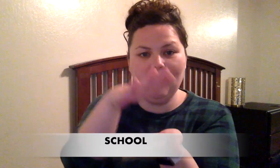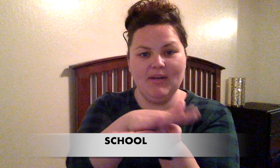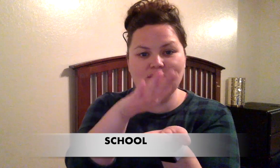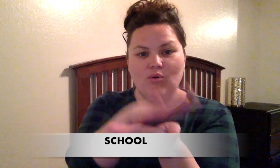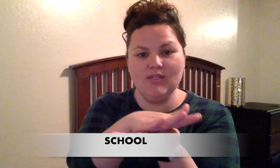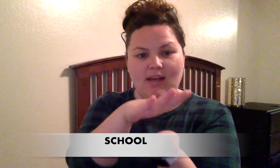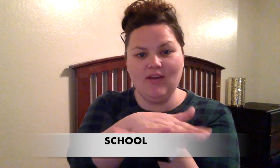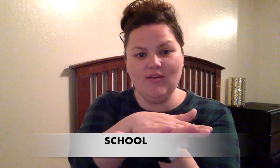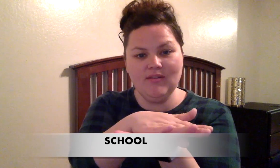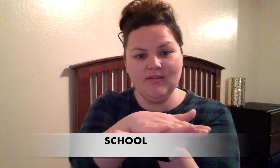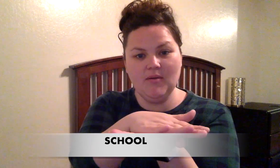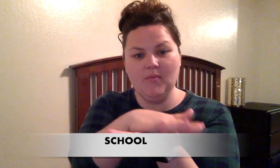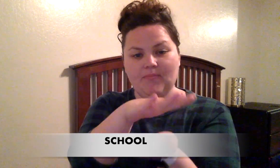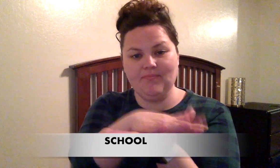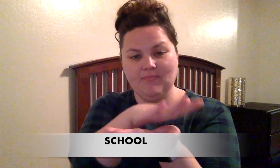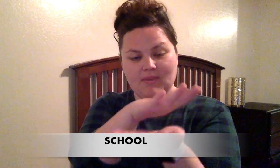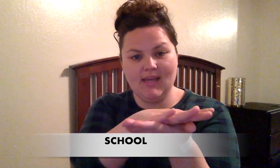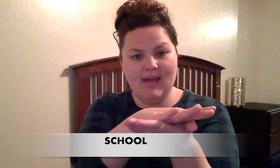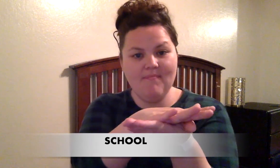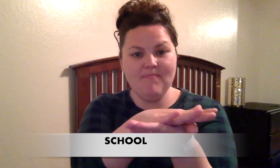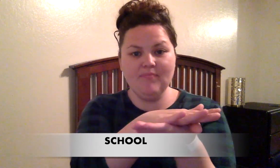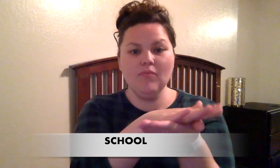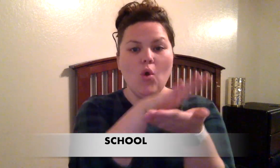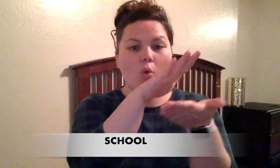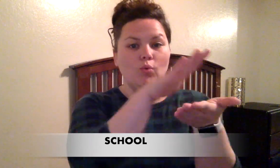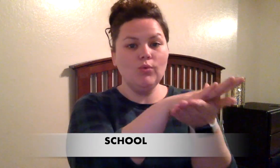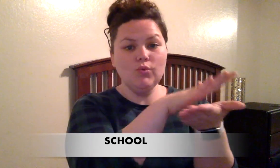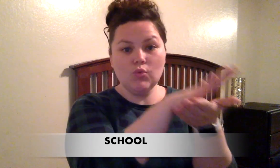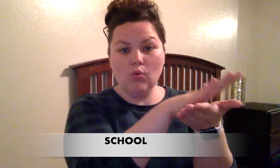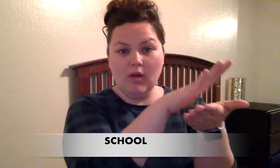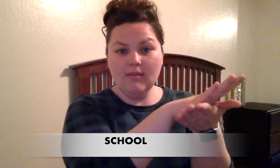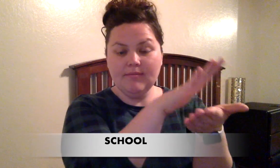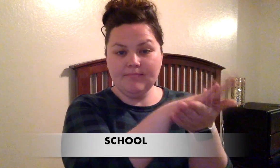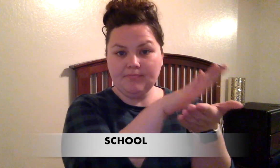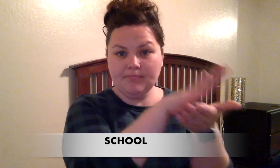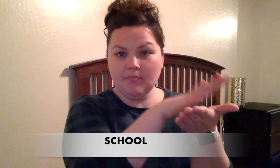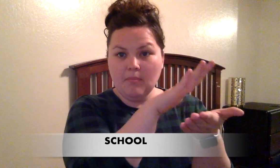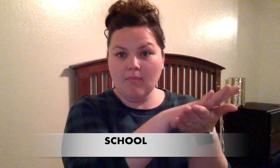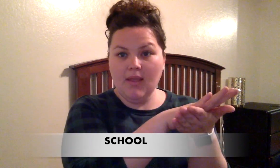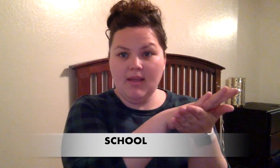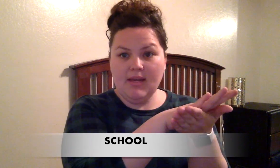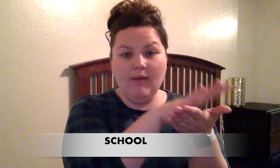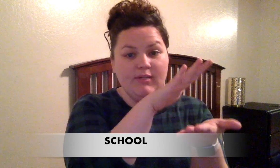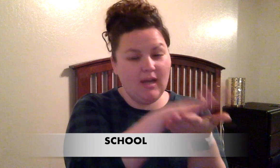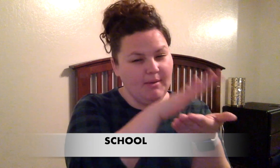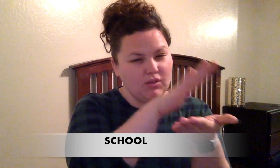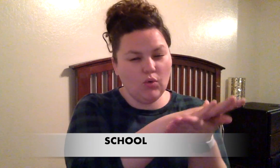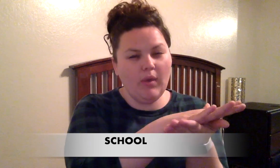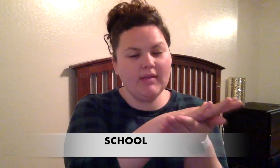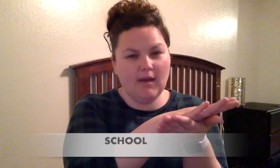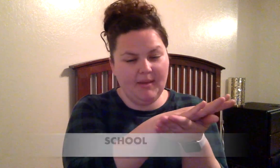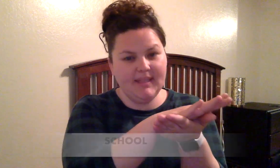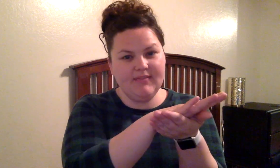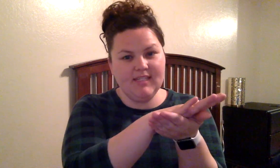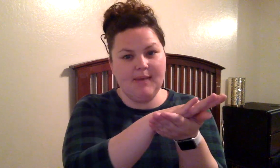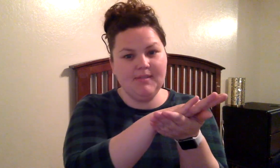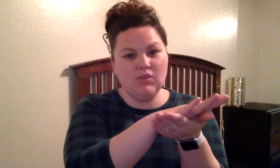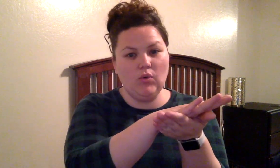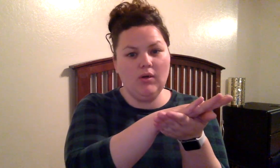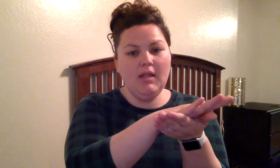it's horizontal. Okay? School. Now, if we talk about school, we could talk about the different types of school.